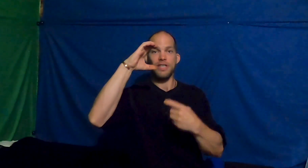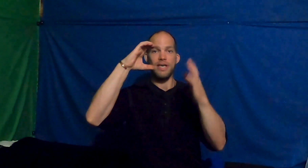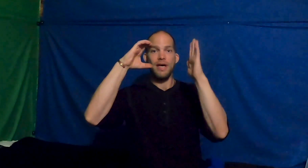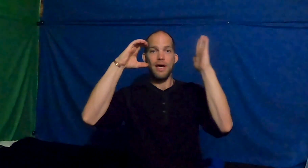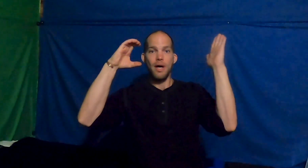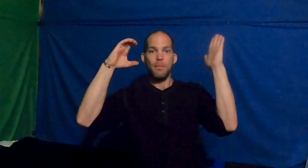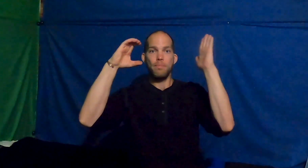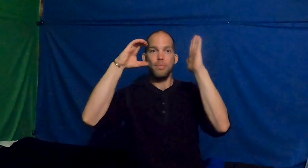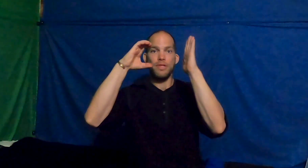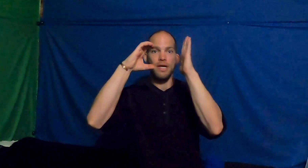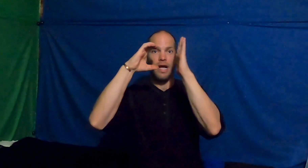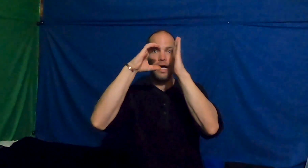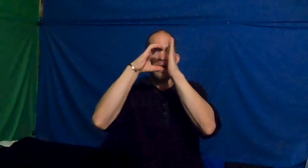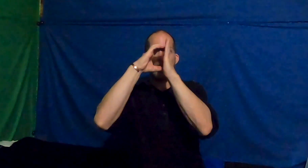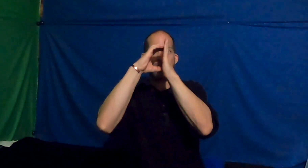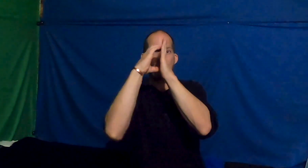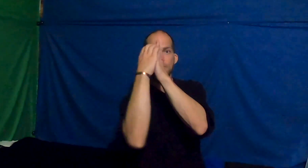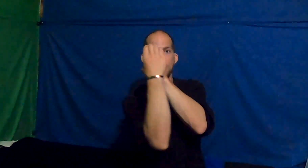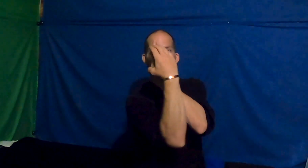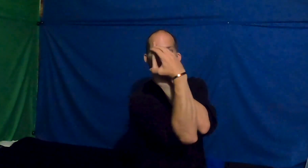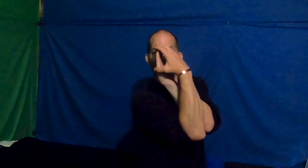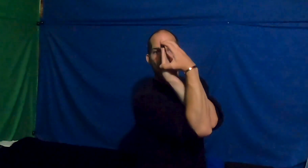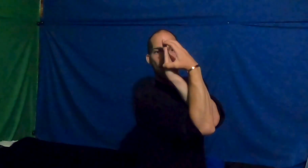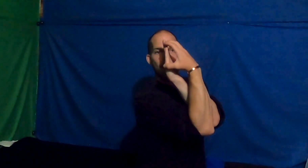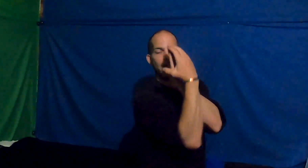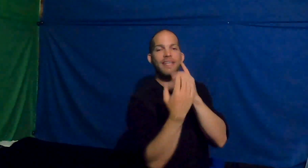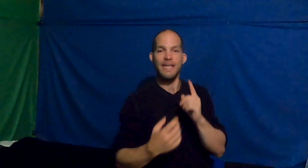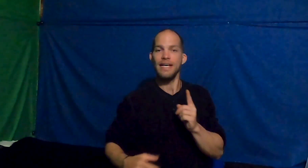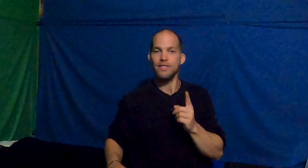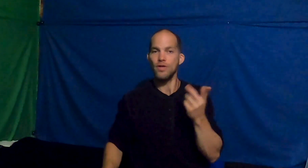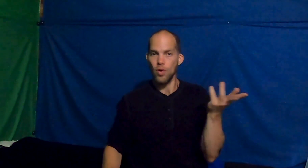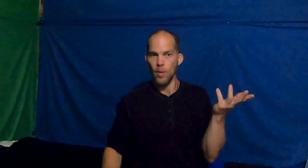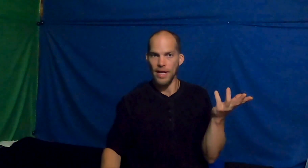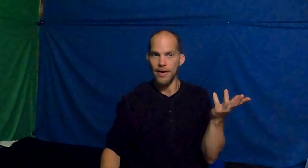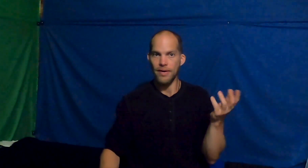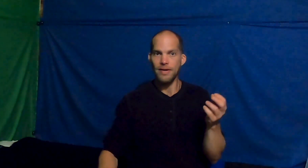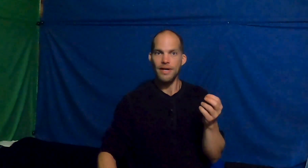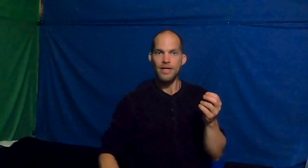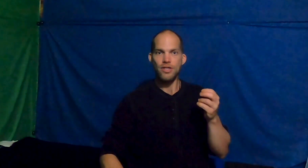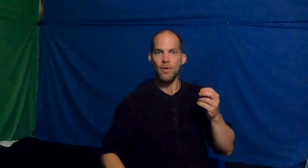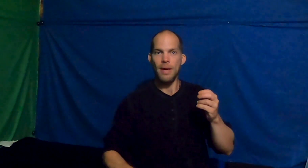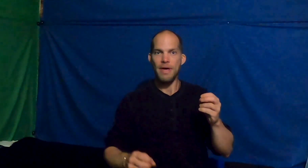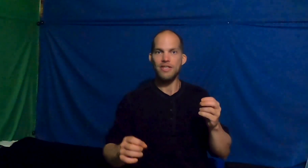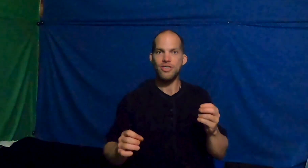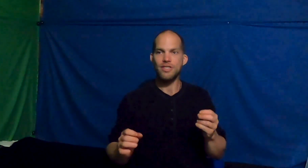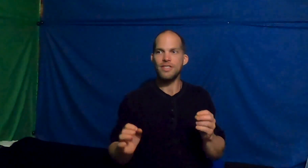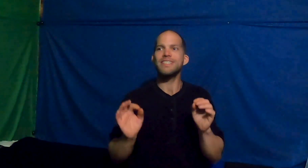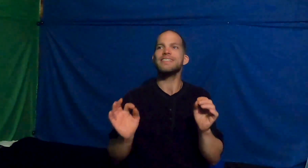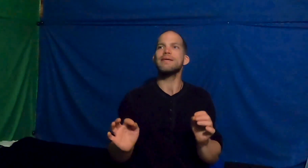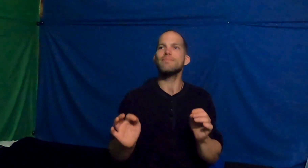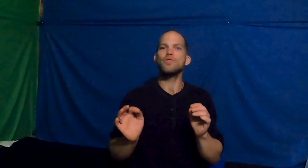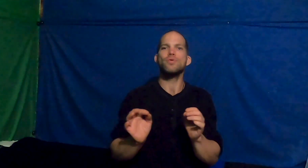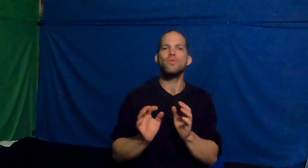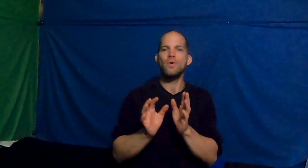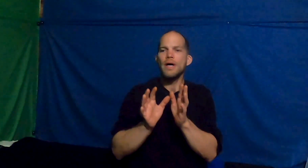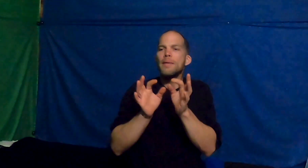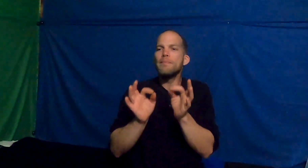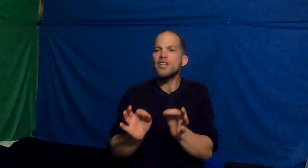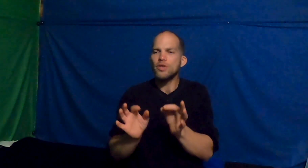C, put the line next to it and spun it around. D is the doorway letter. So that may just seem too minuscule